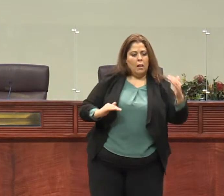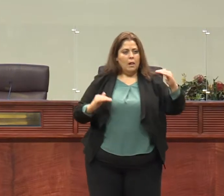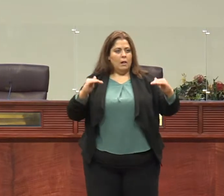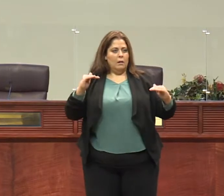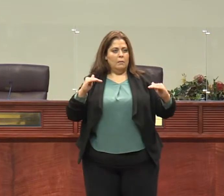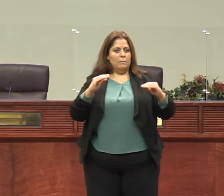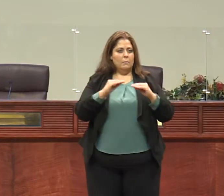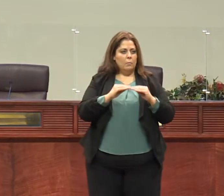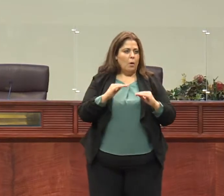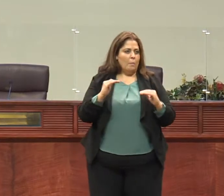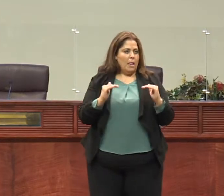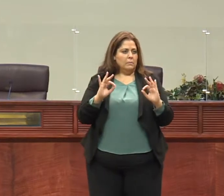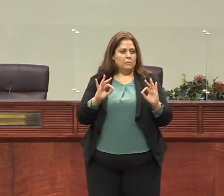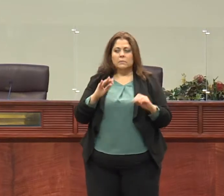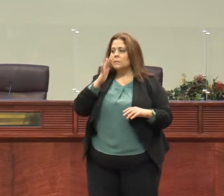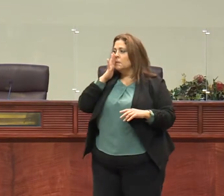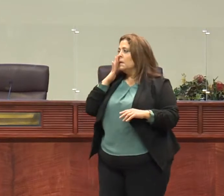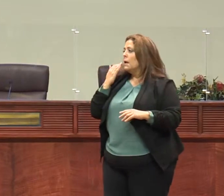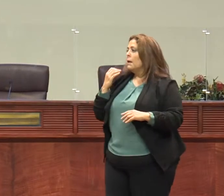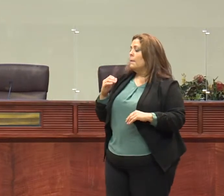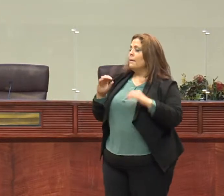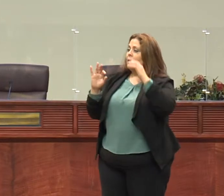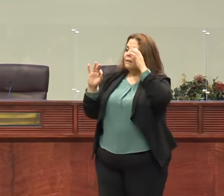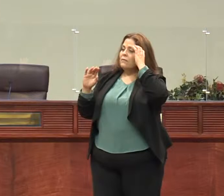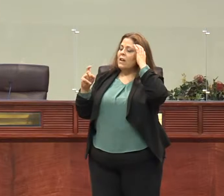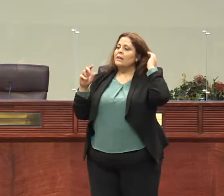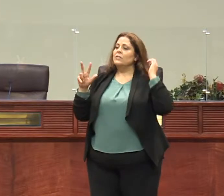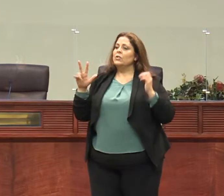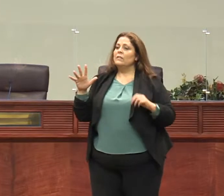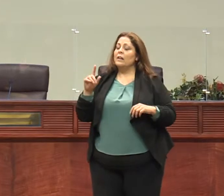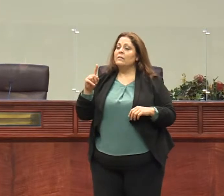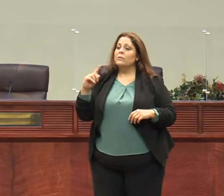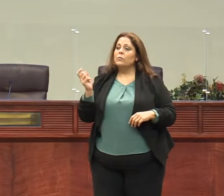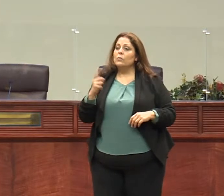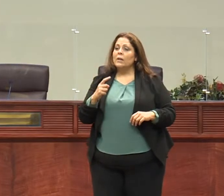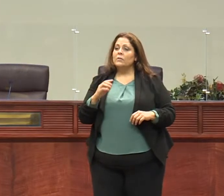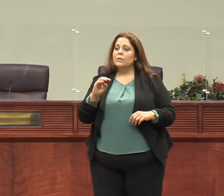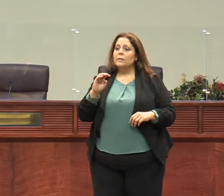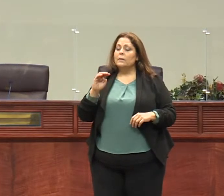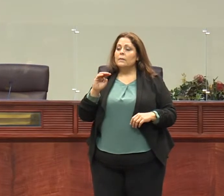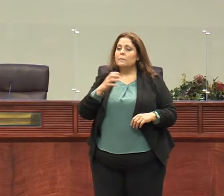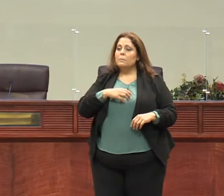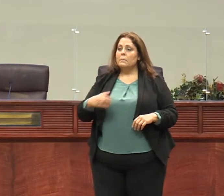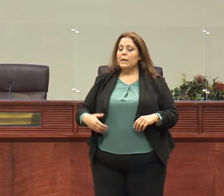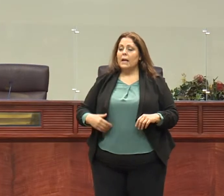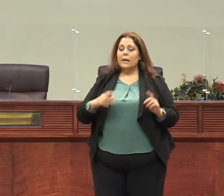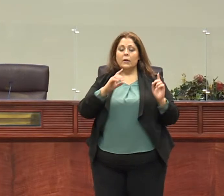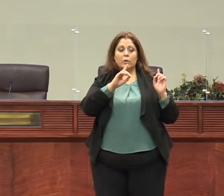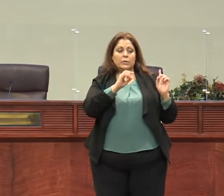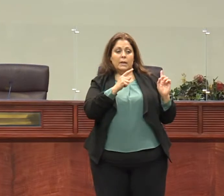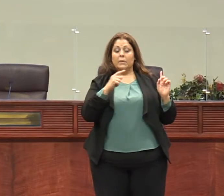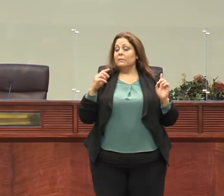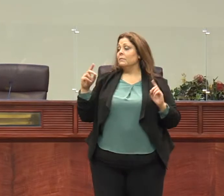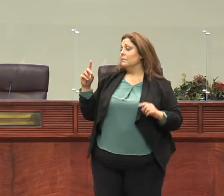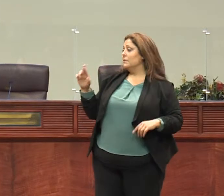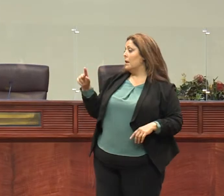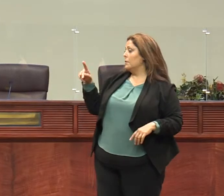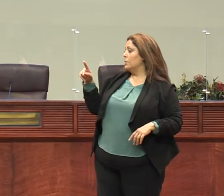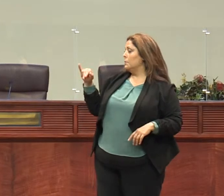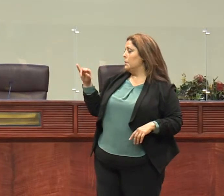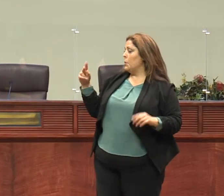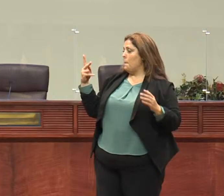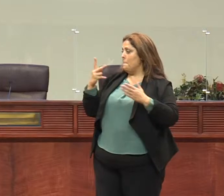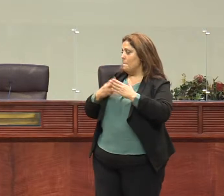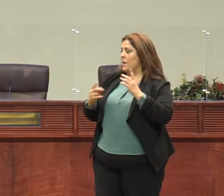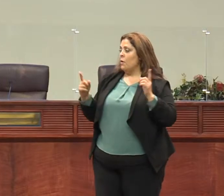questions? Hi, Samantha Sosa with Fox 35. Mayor Demings and Dr. Pino, both of you feel free to answer this. You guys